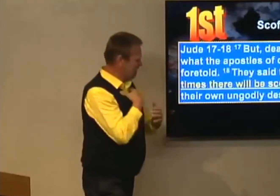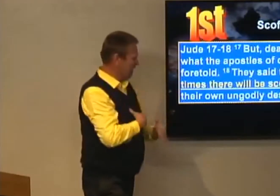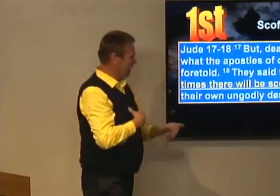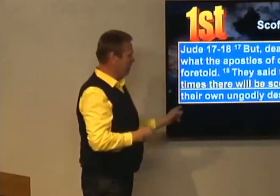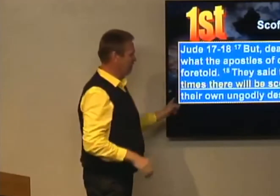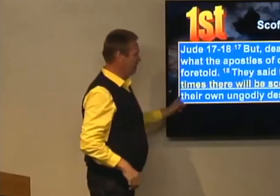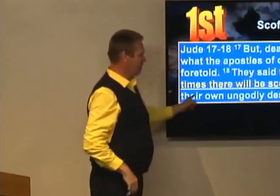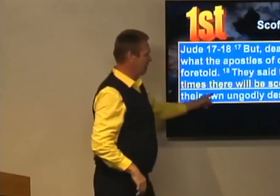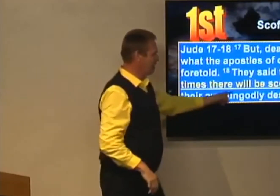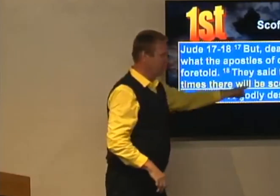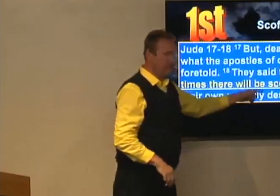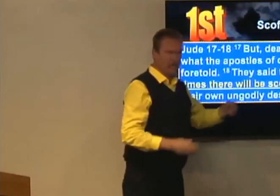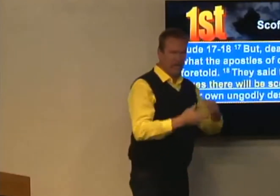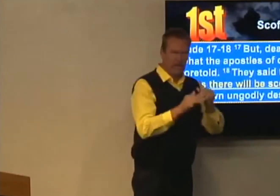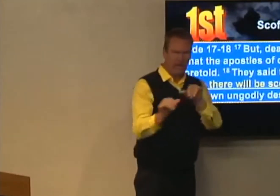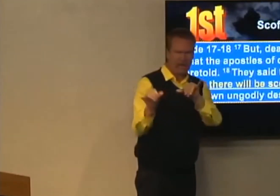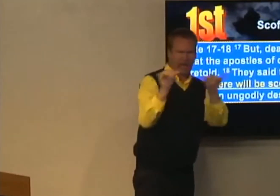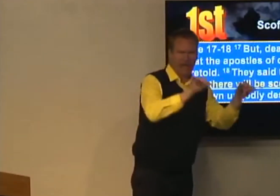own ungodly desires.